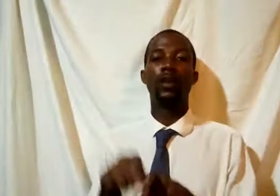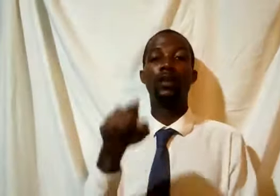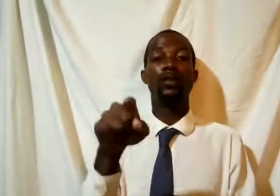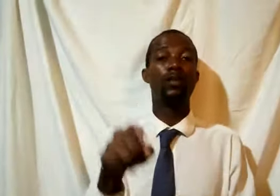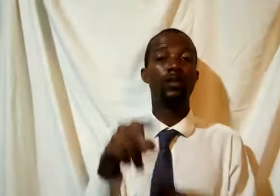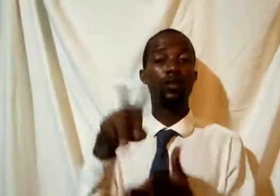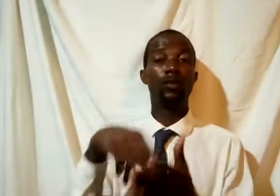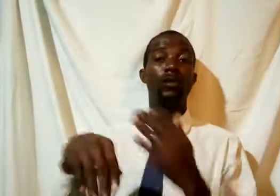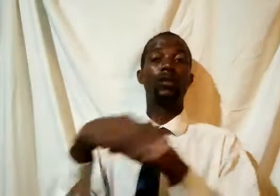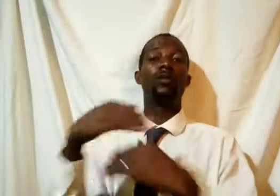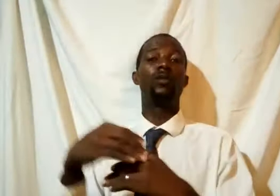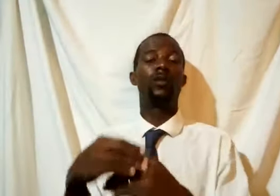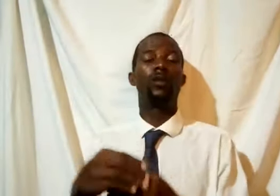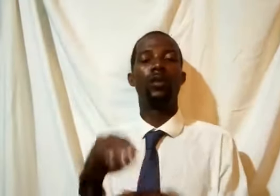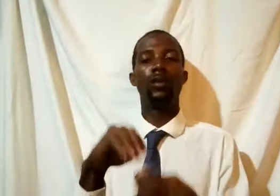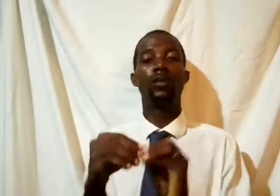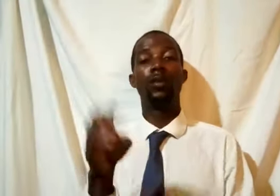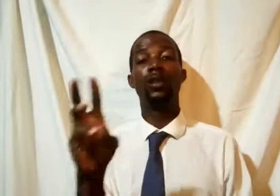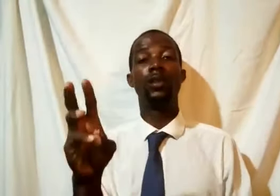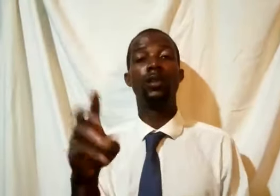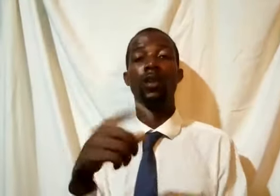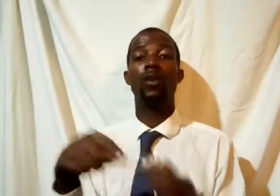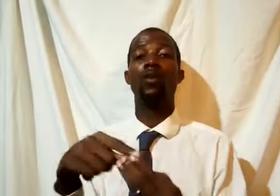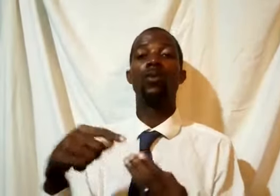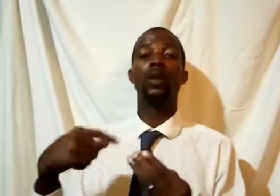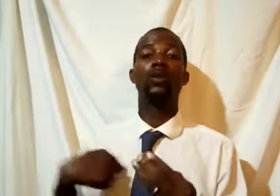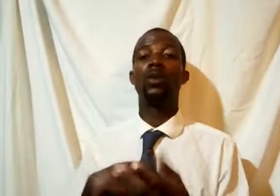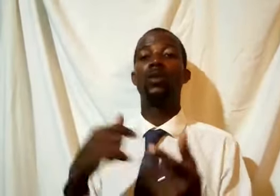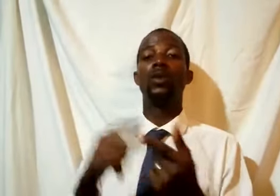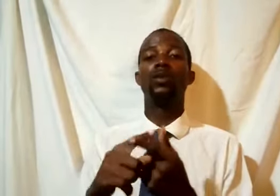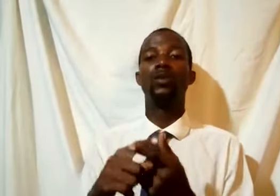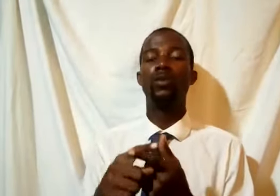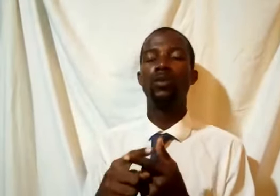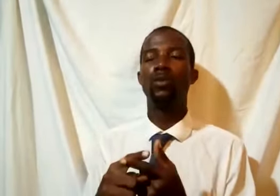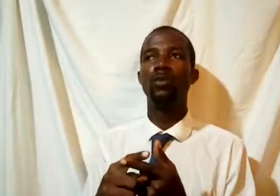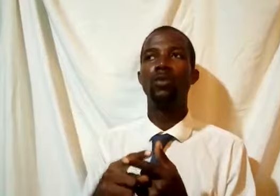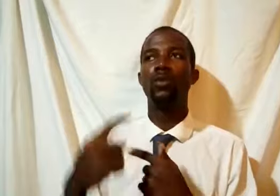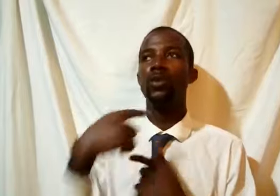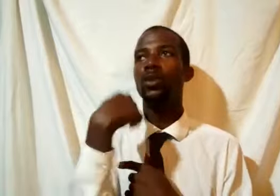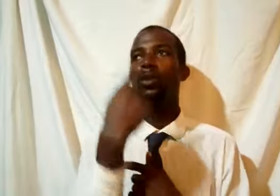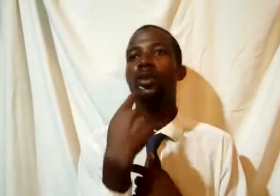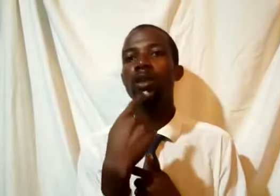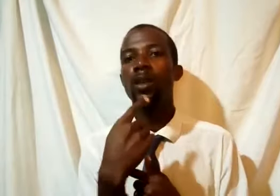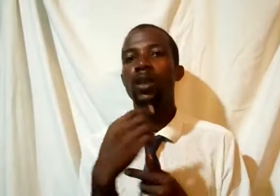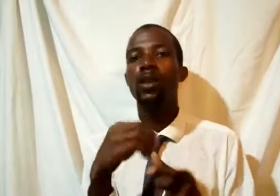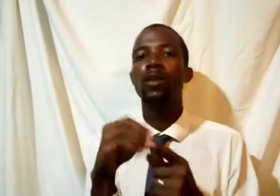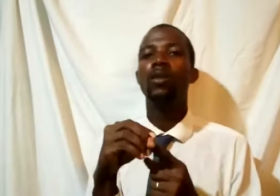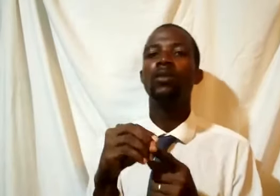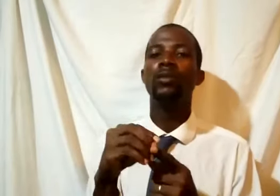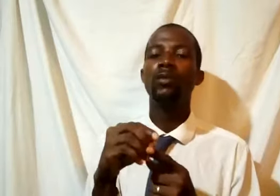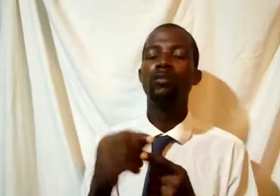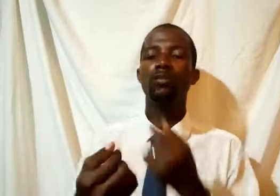Number 6, when we want to say who or what you are trying to protect someone or something from.